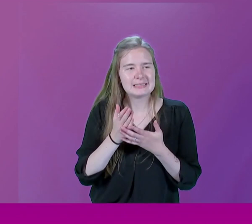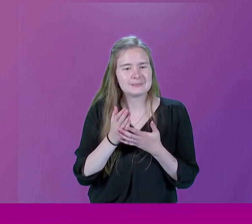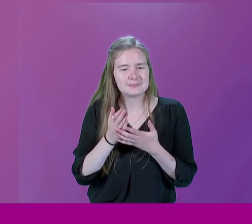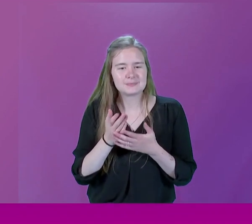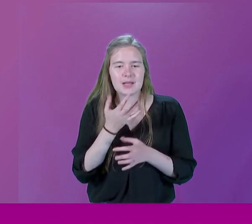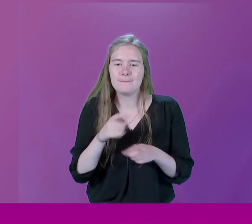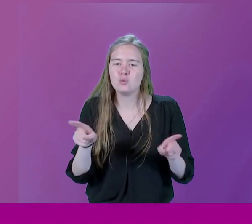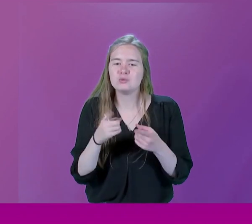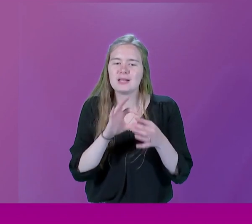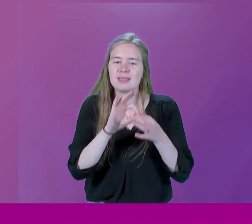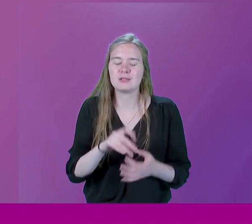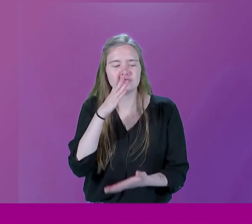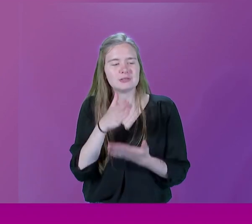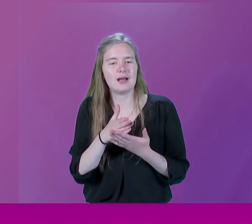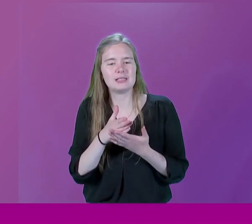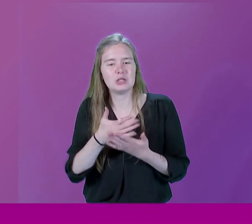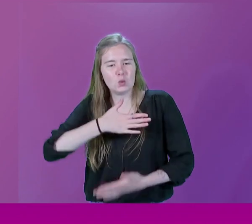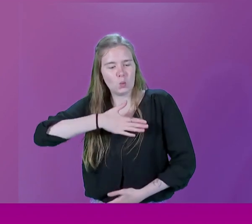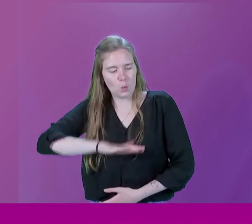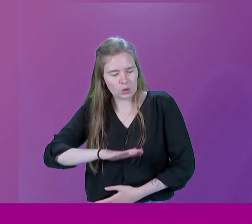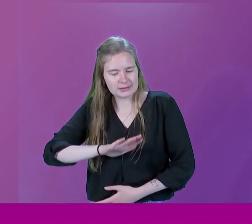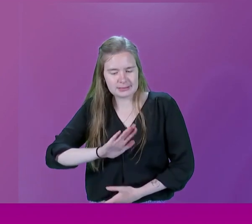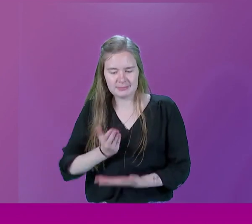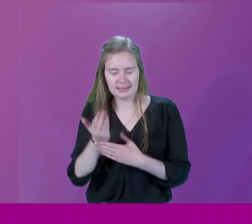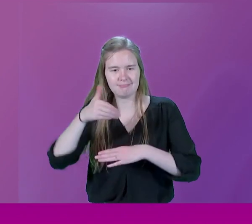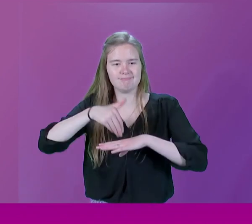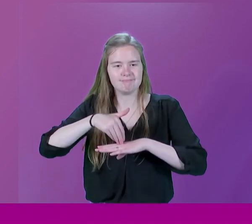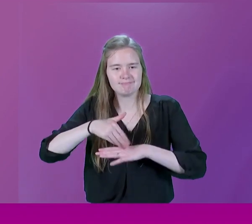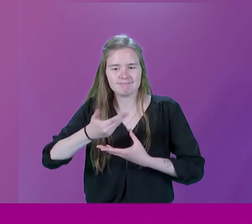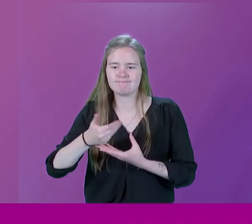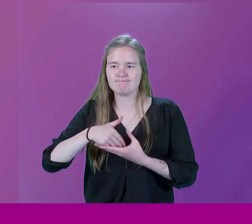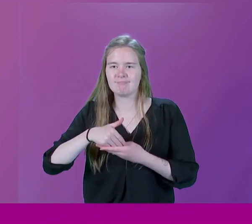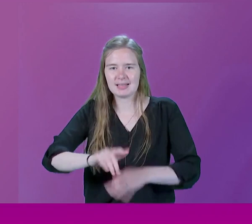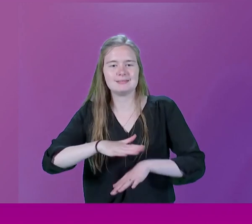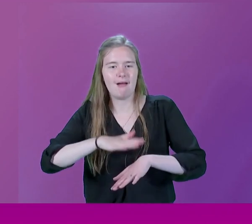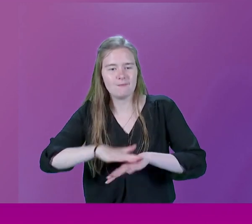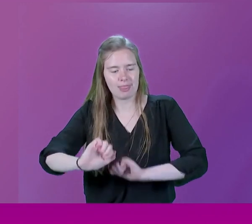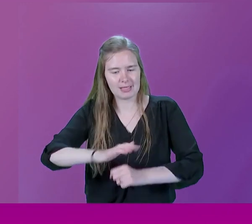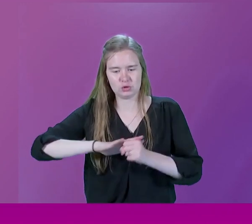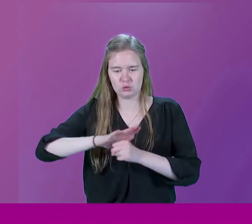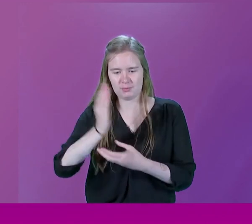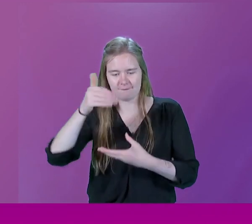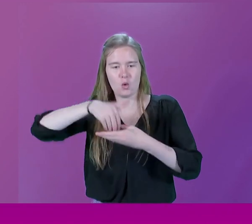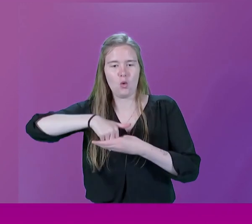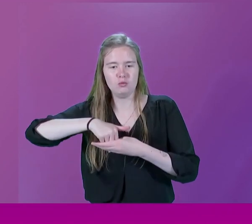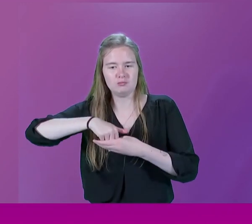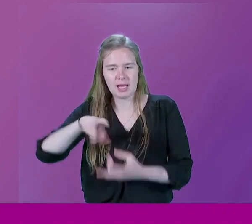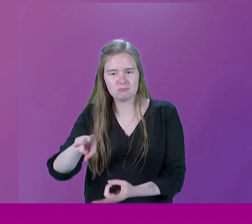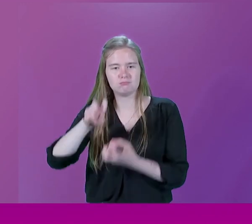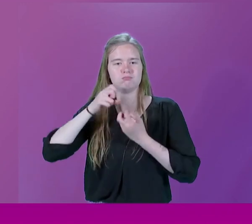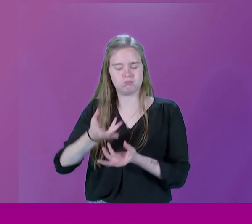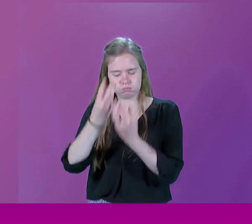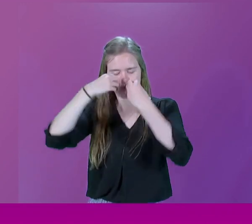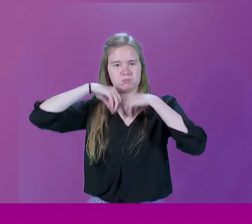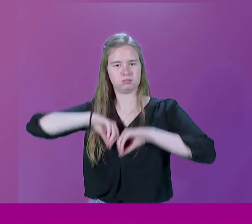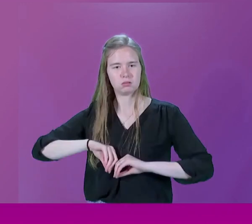literally about deciding that you want to be in the presence of that situation and receive, you